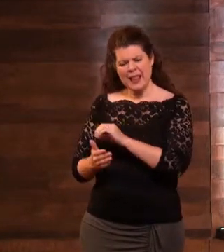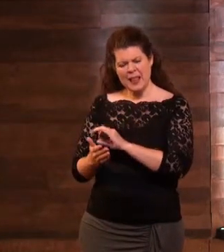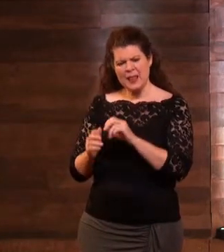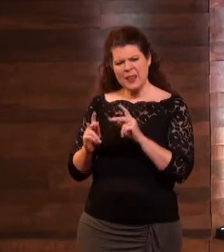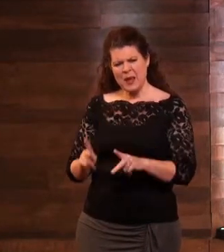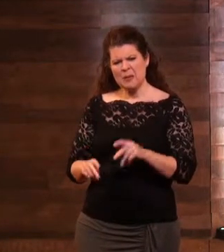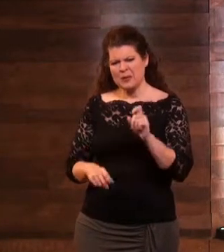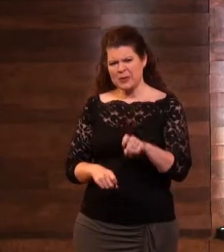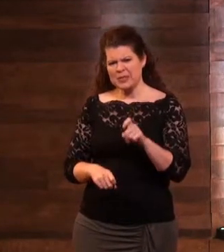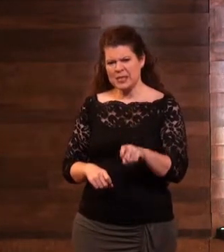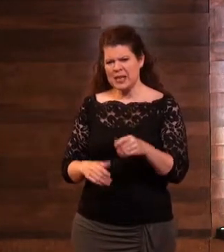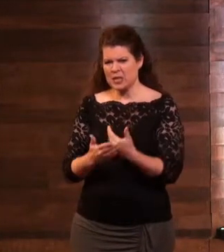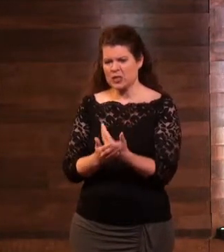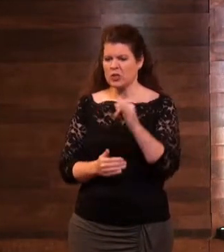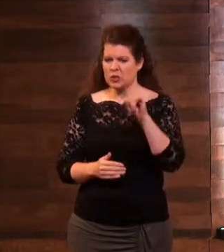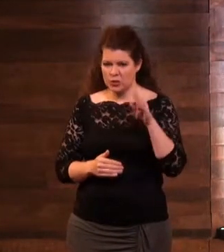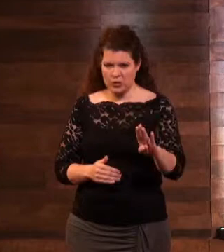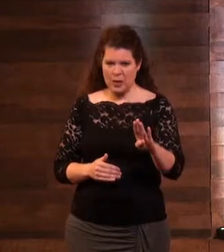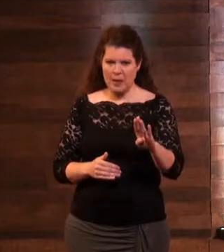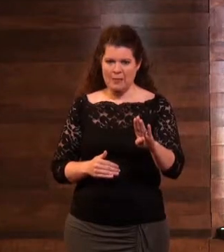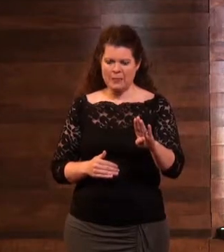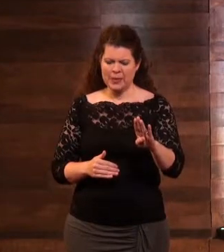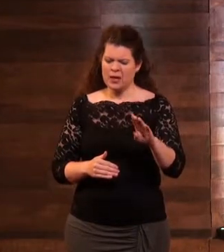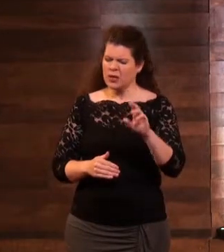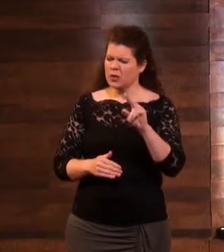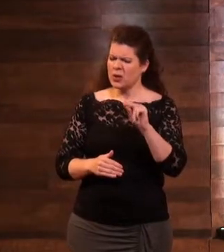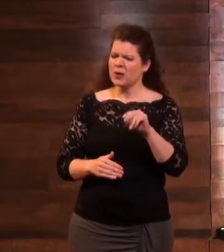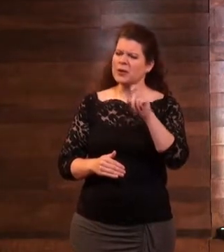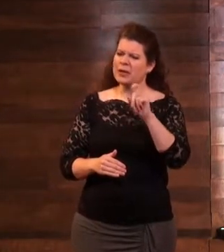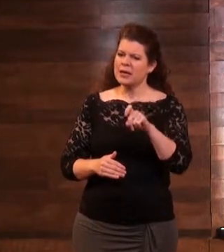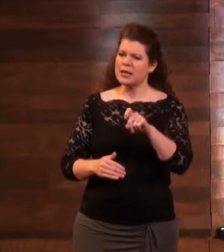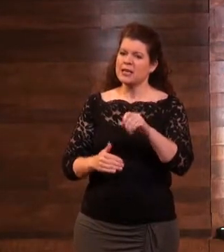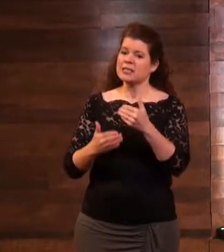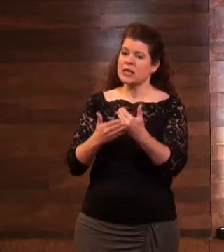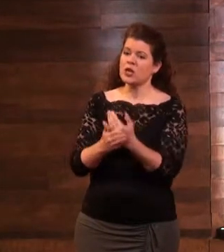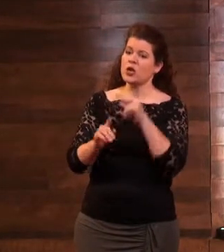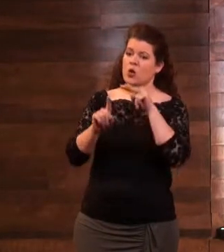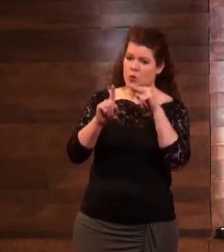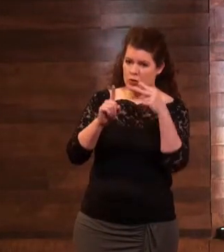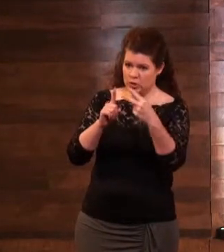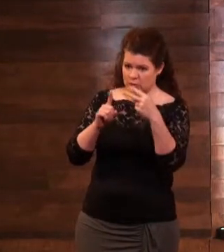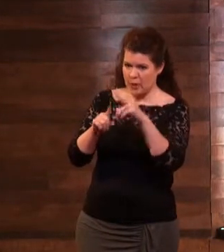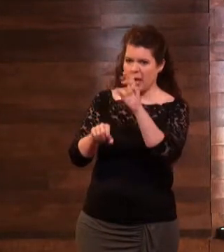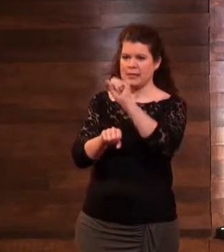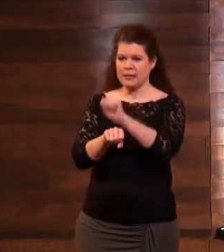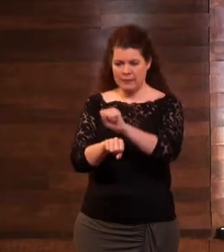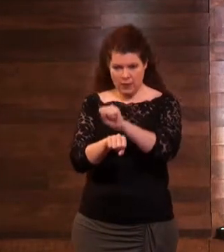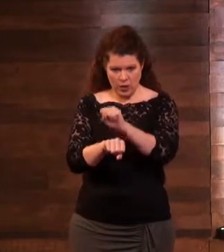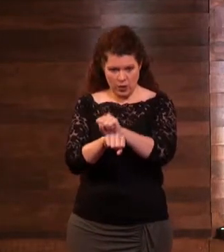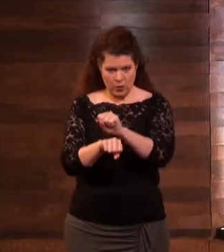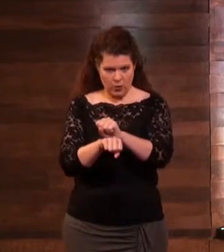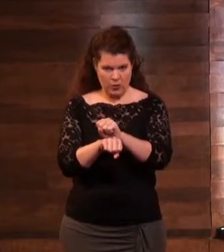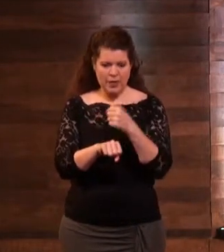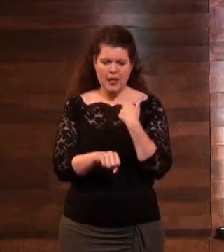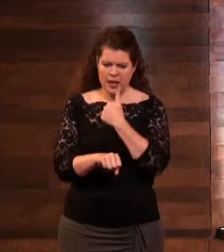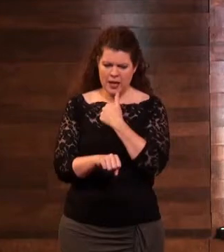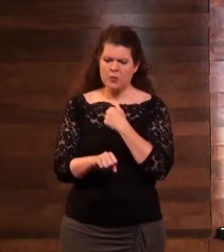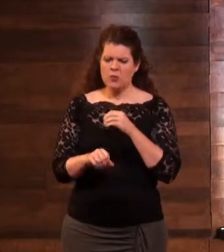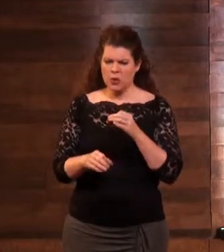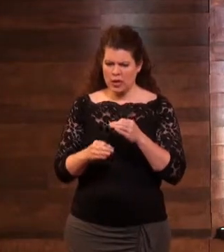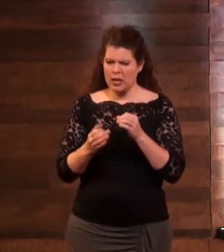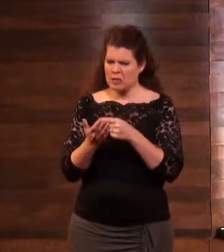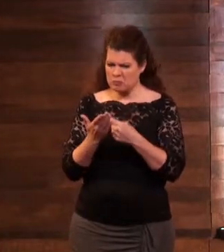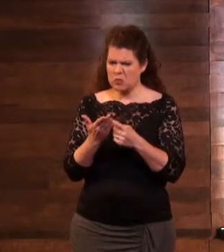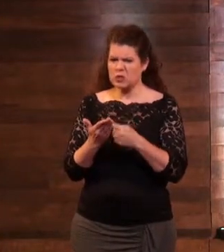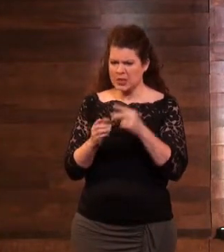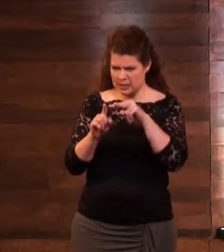Actually, what that guy really needs is a new perspective on work. And that's what we're going to spend our time on this morning. So open your Bibles